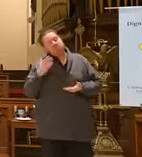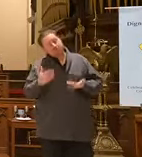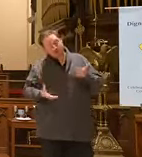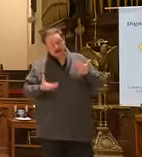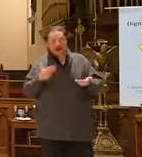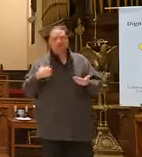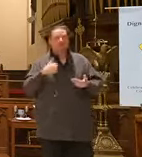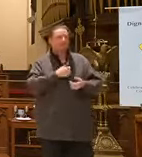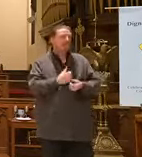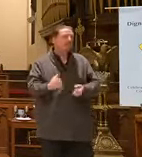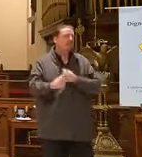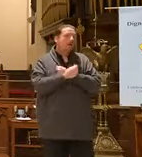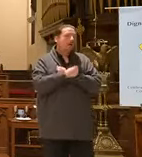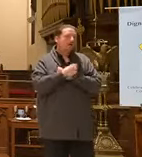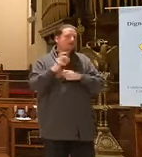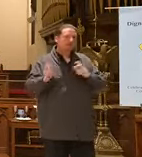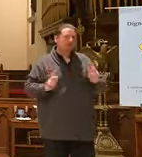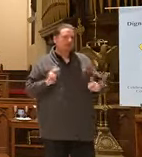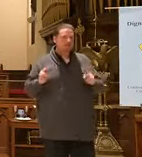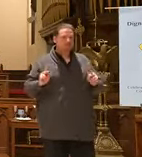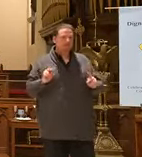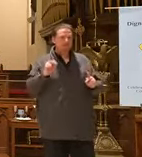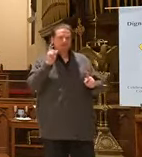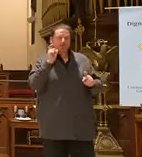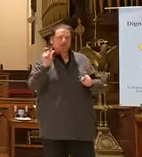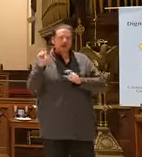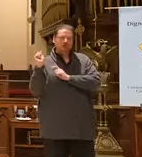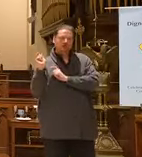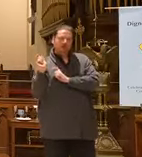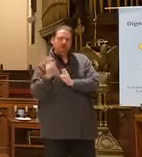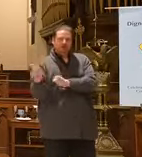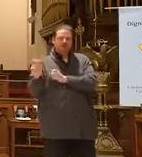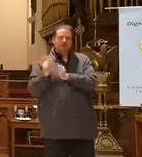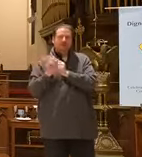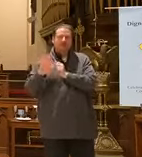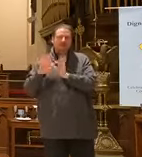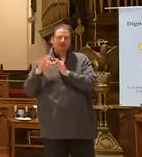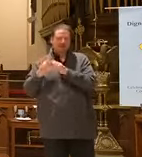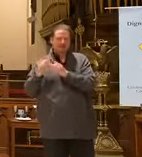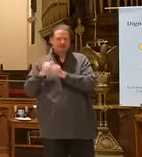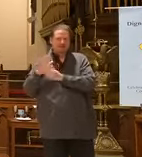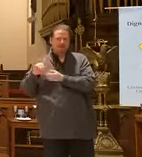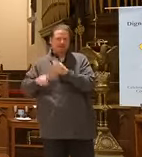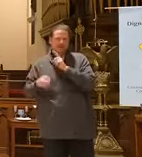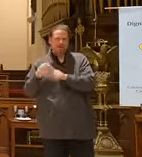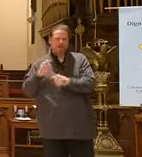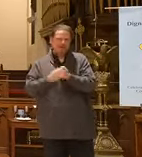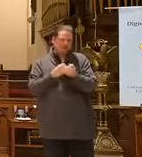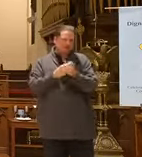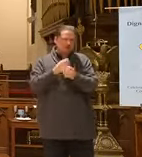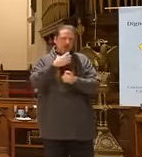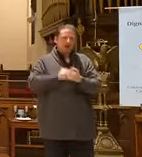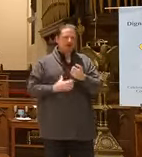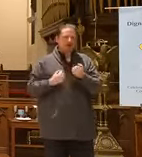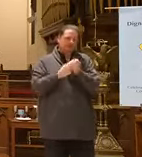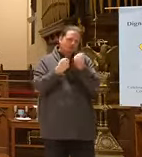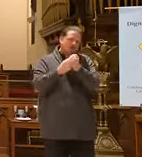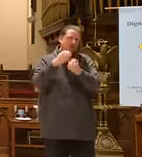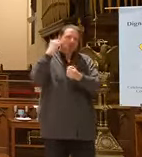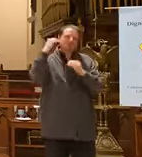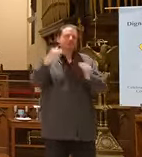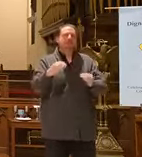Perhaps we love some people who are generous with family and friends, who support the hungry and the homeless,